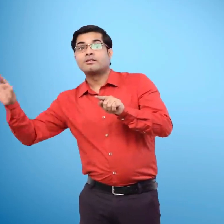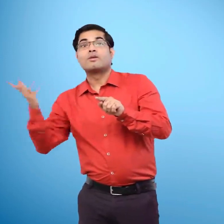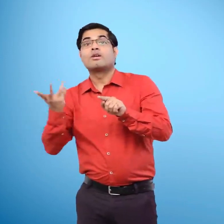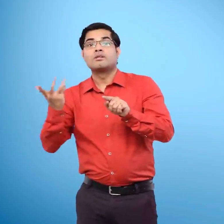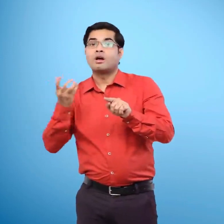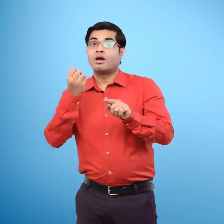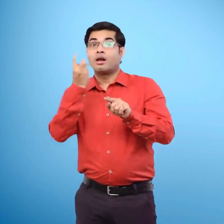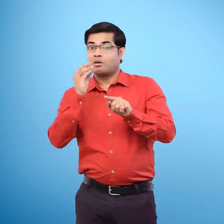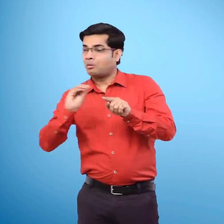boxes.